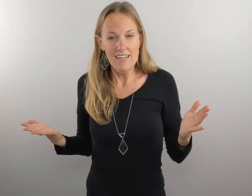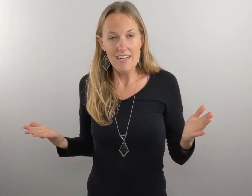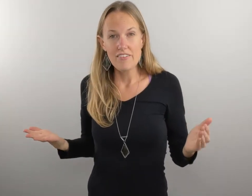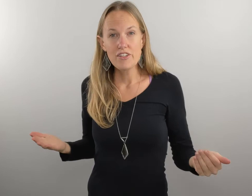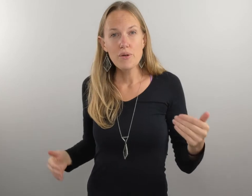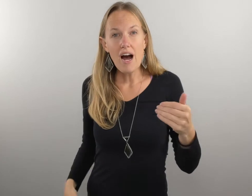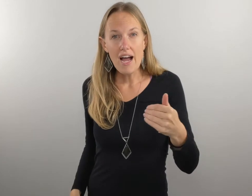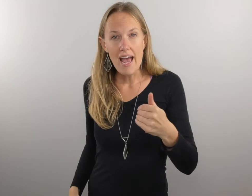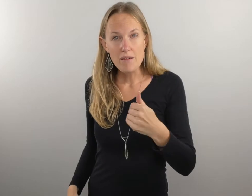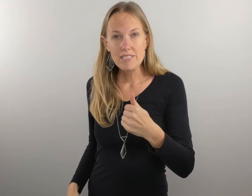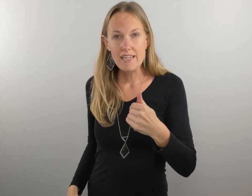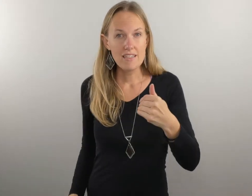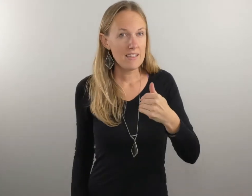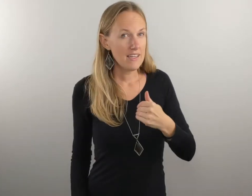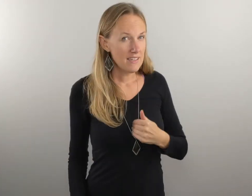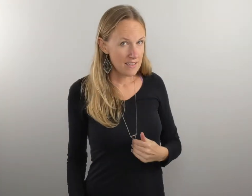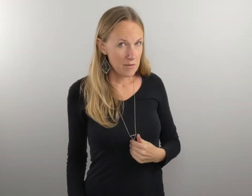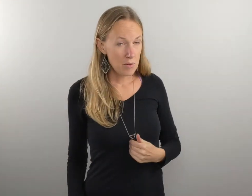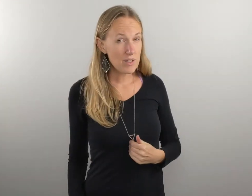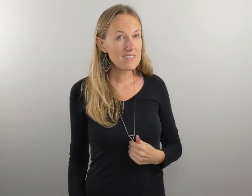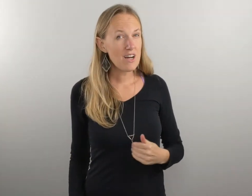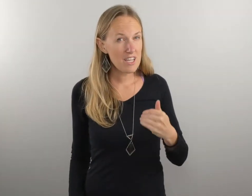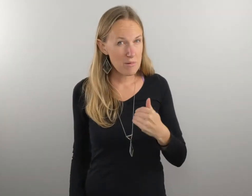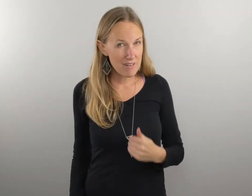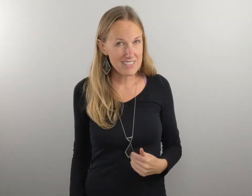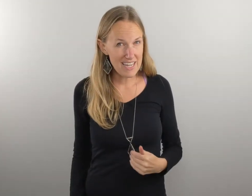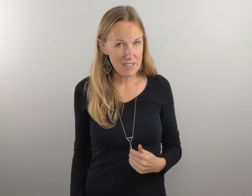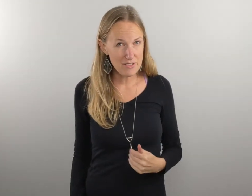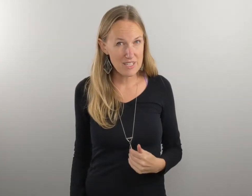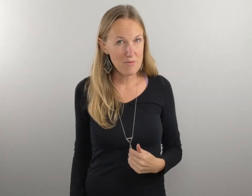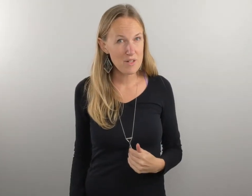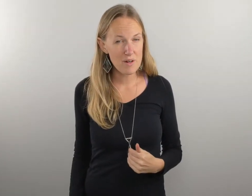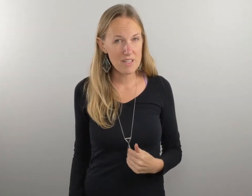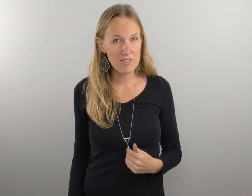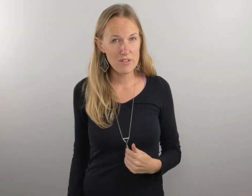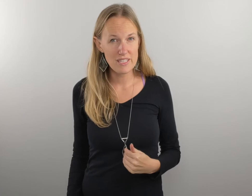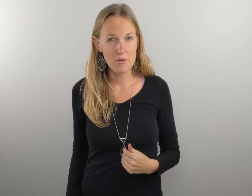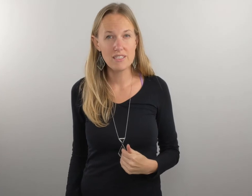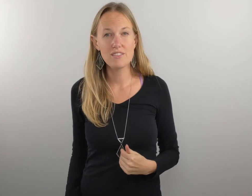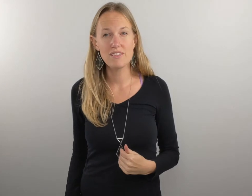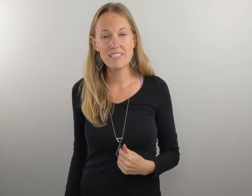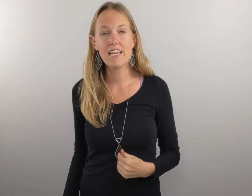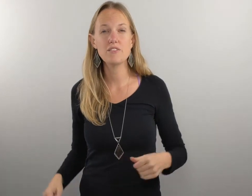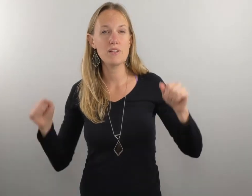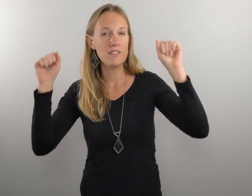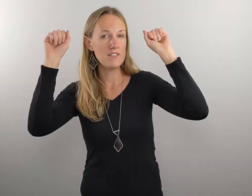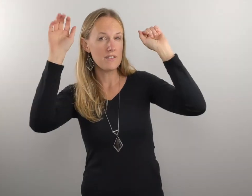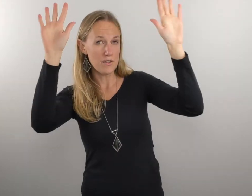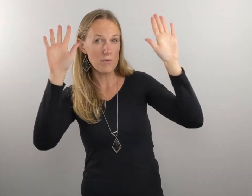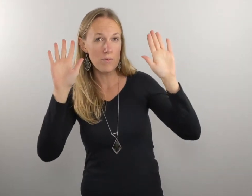if you're doing I am technically, but we're not talking about ourselves and we don't want to confuse anyone. So in this case, we're going to do the